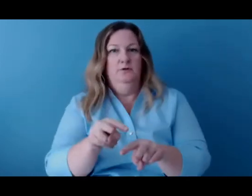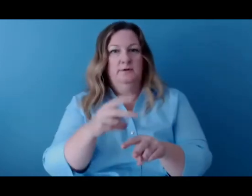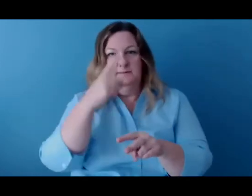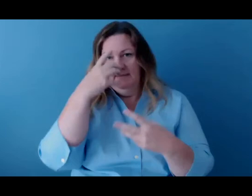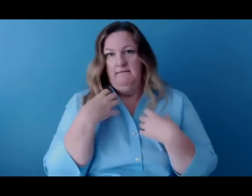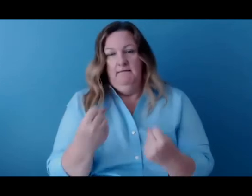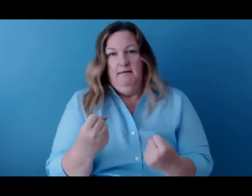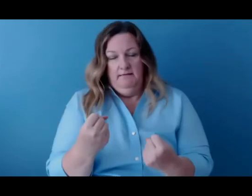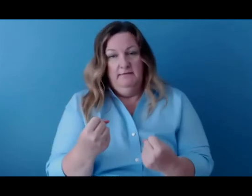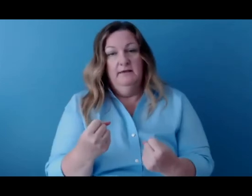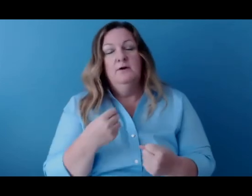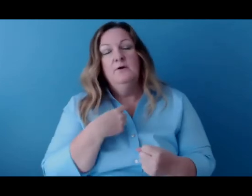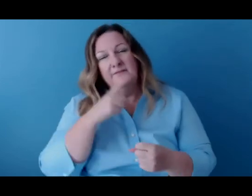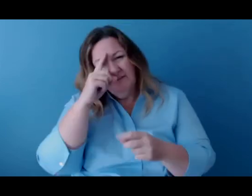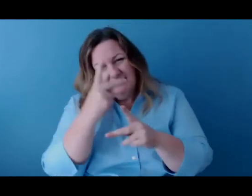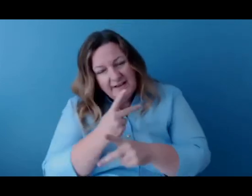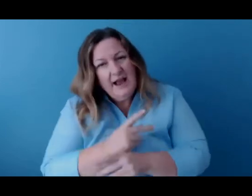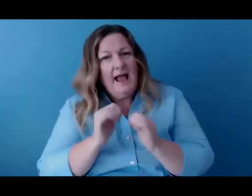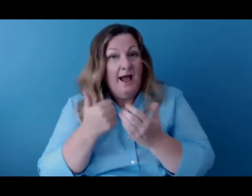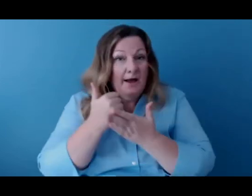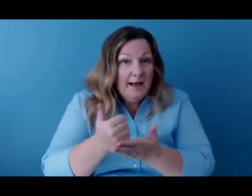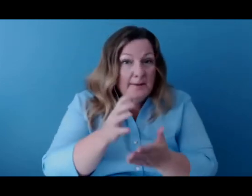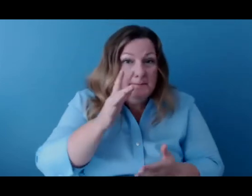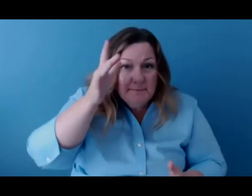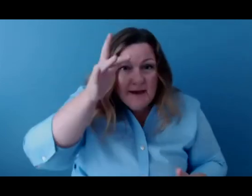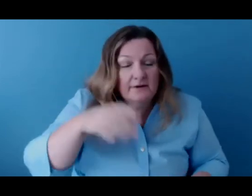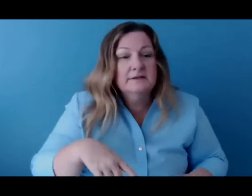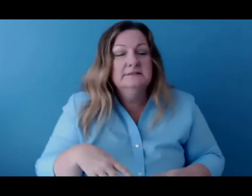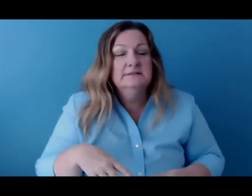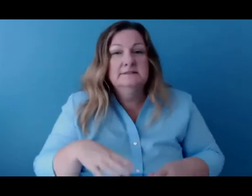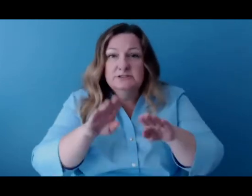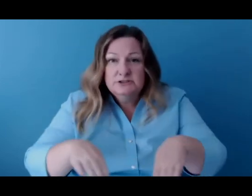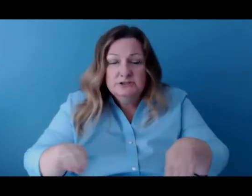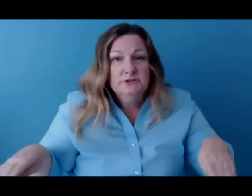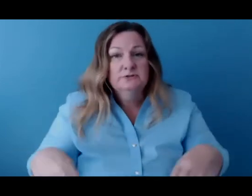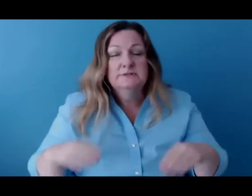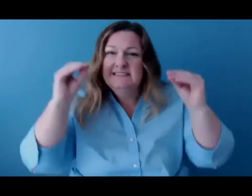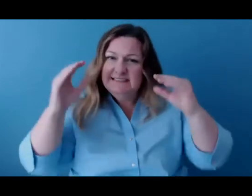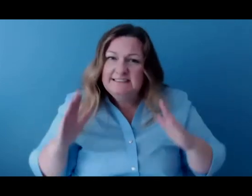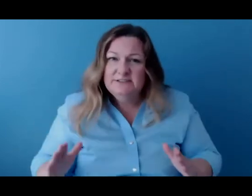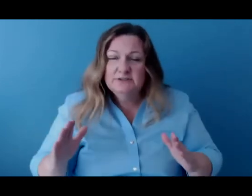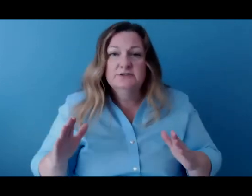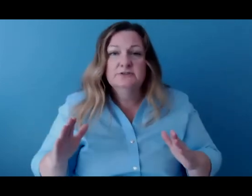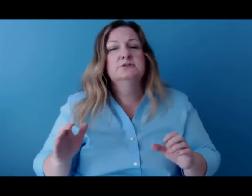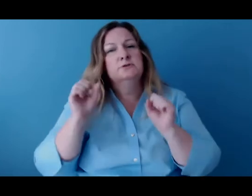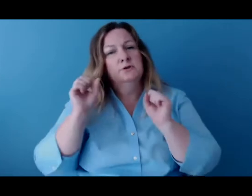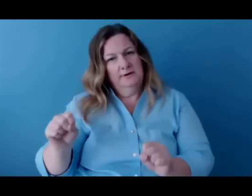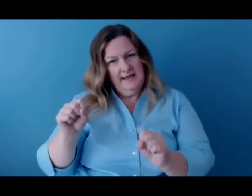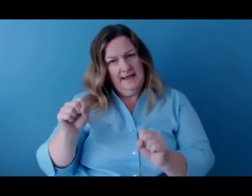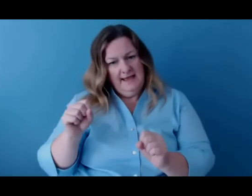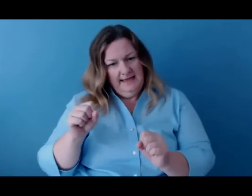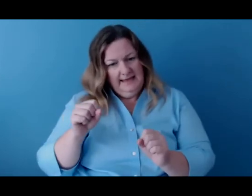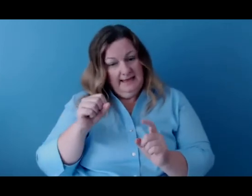parents and people that work with children, teachers, to be able to highlight and bring up